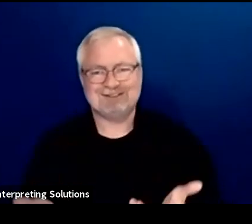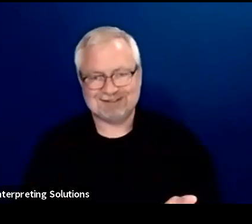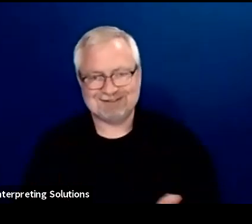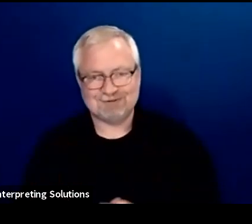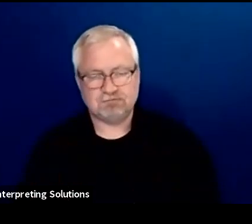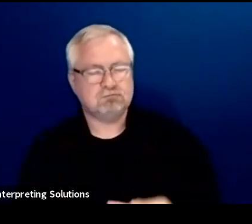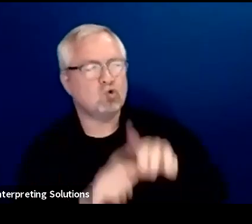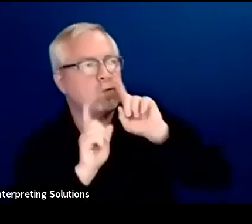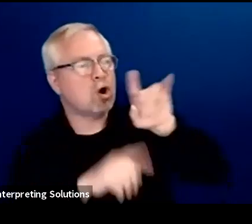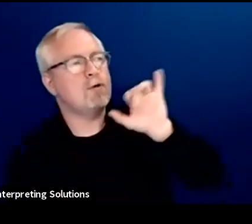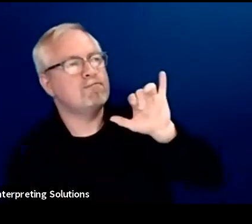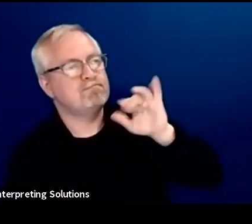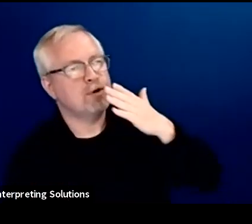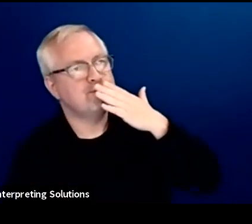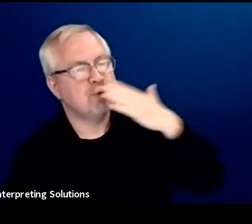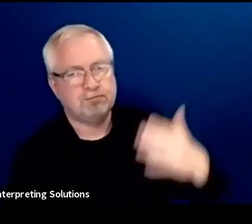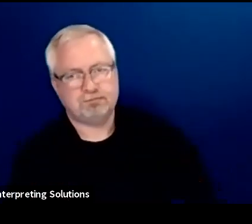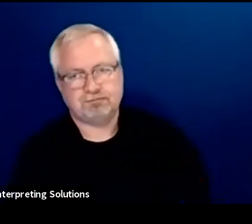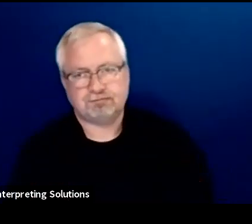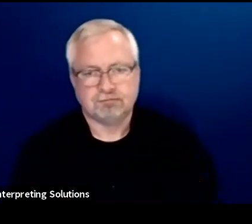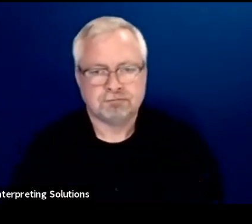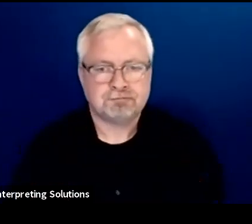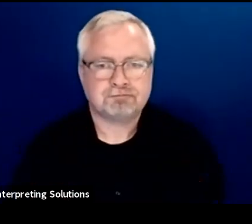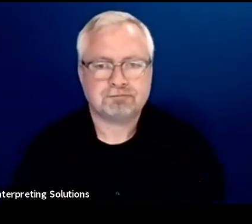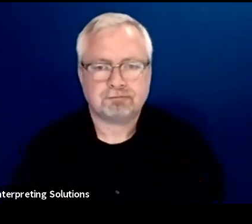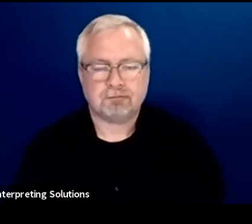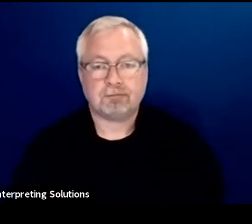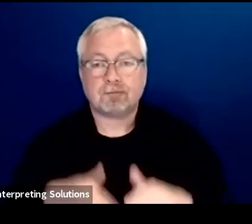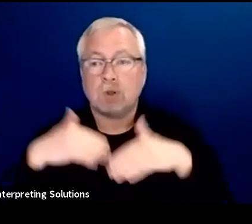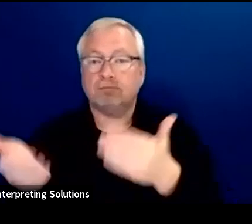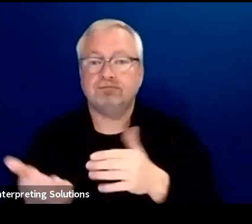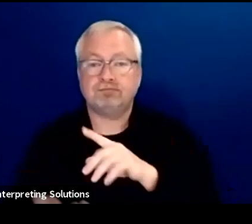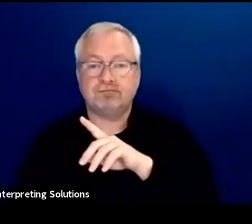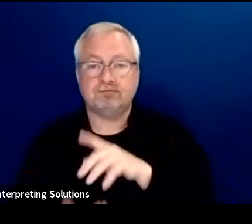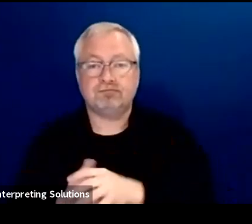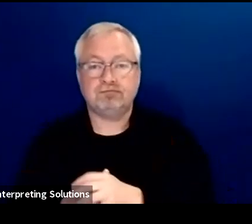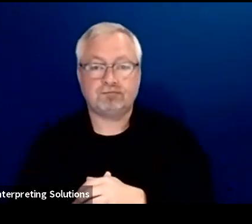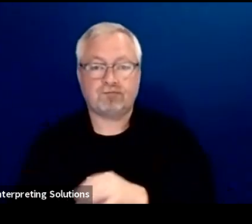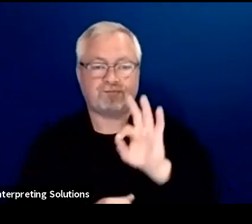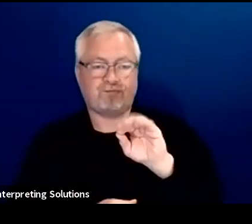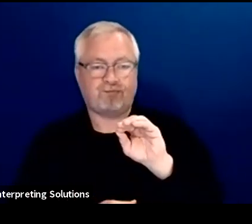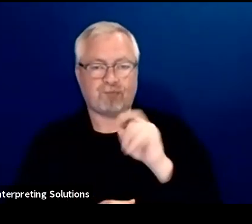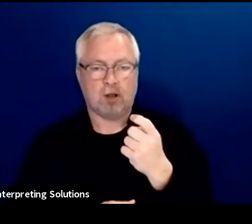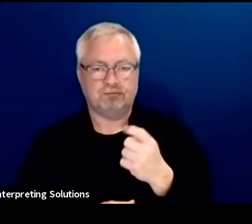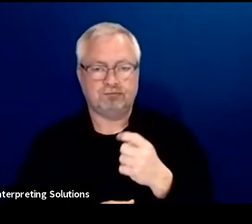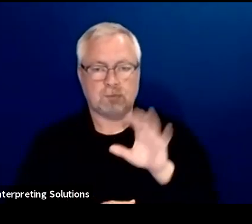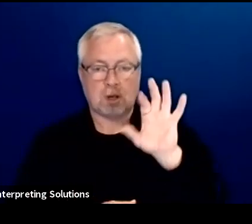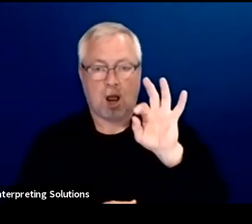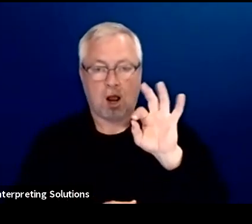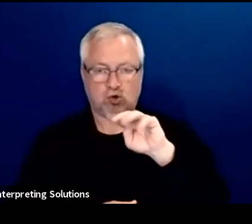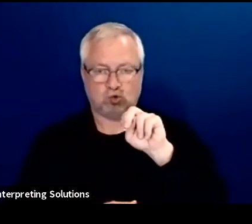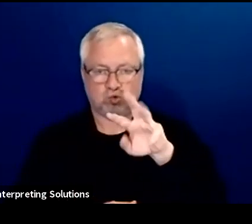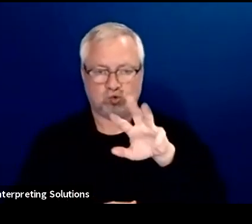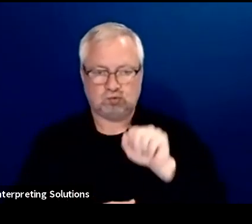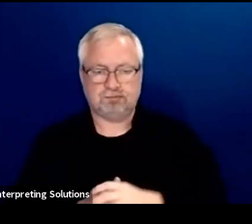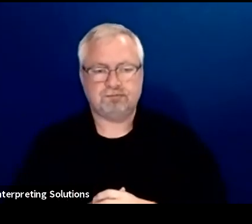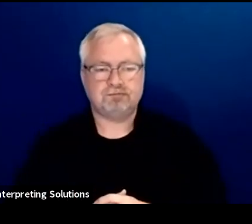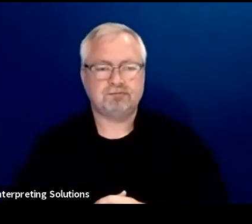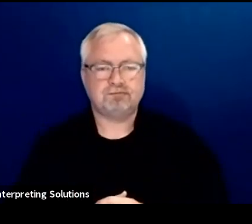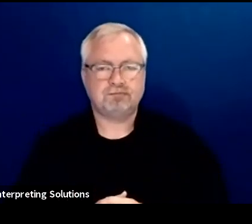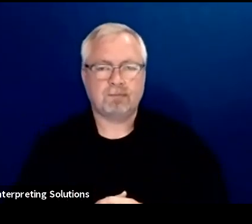Next question comes from the line of Theo Keith from Fox 9. Your line is now open. Governor, I'm wondering what you think of this and